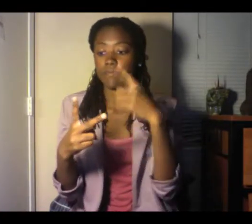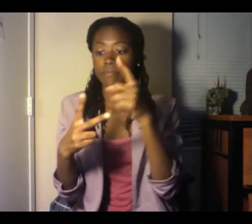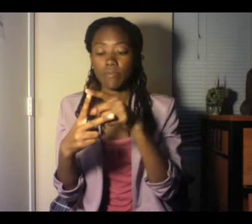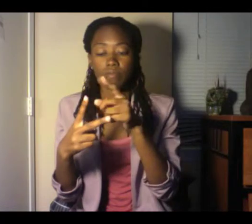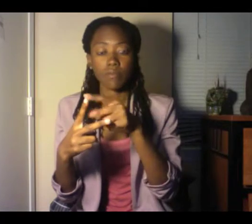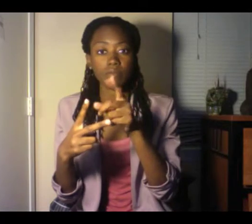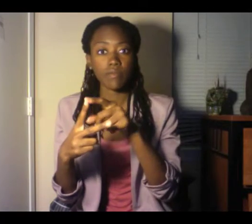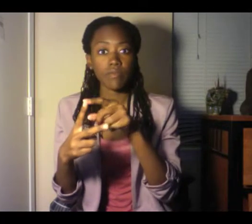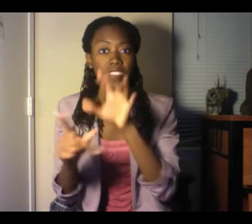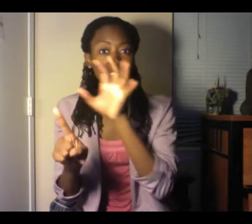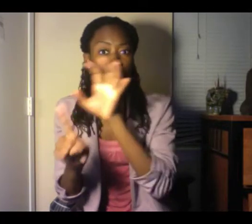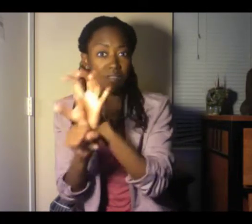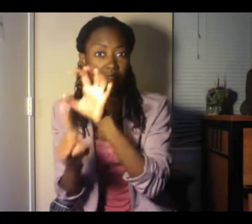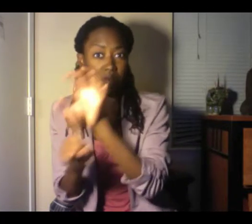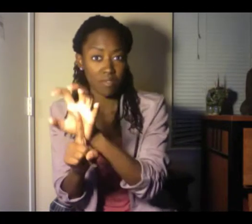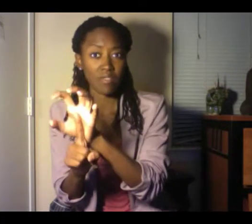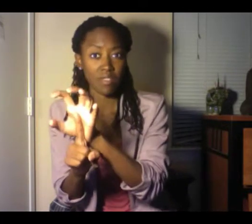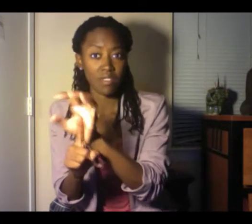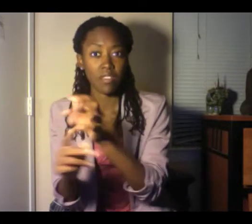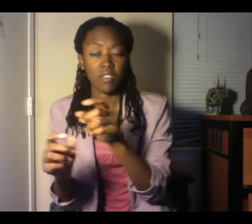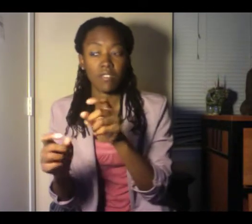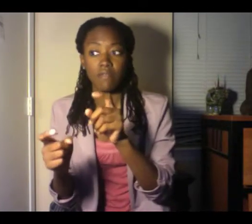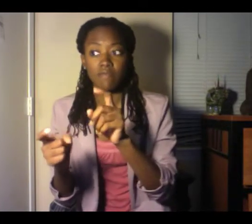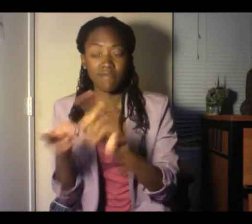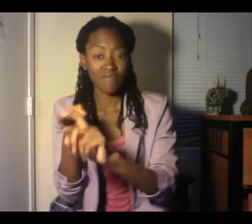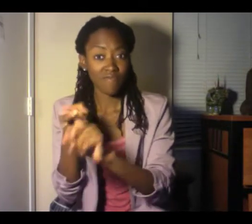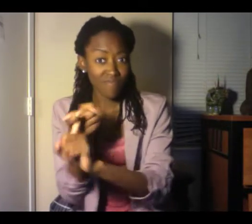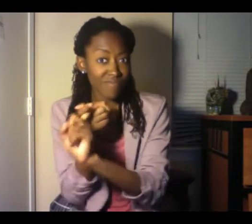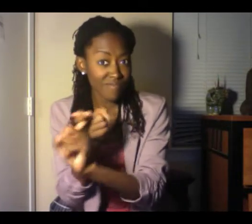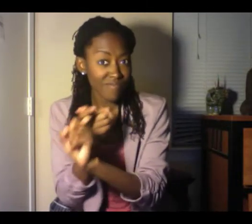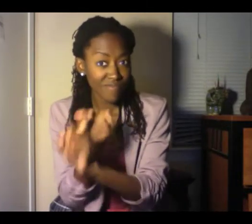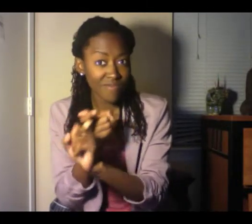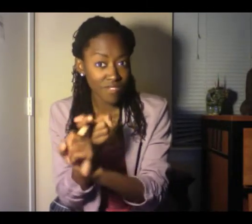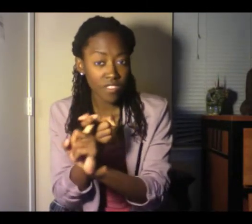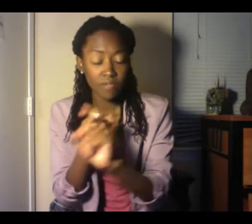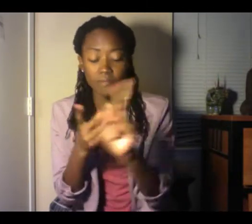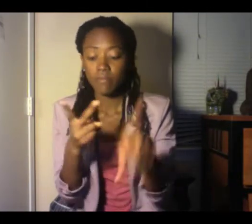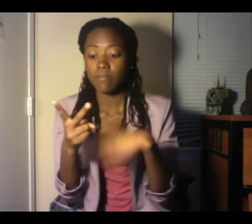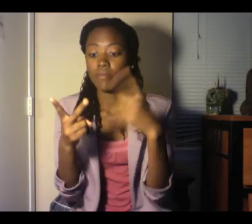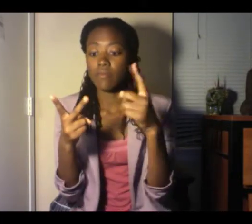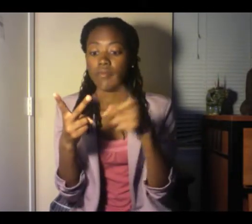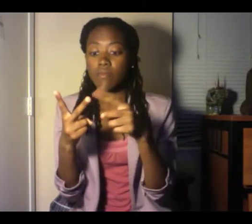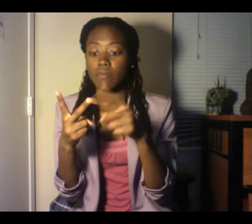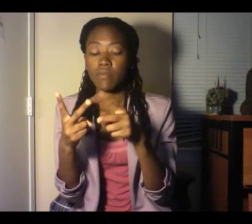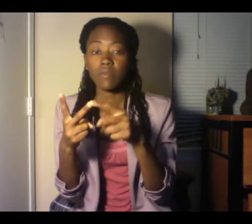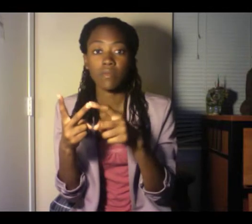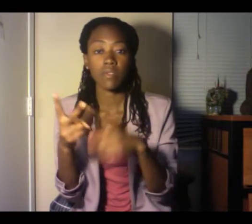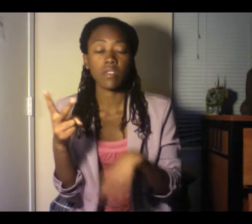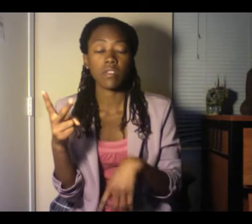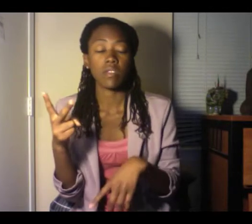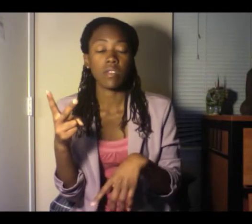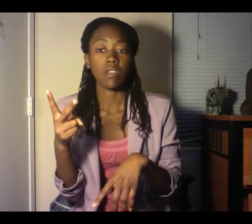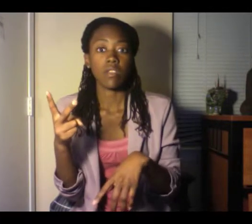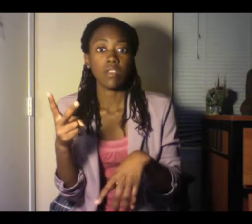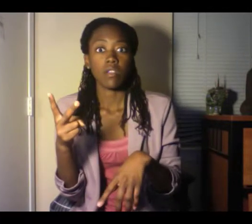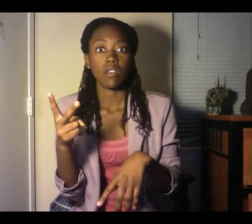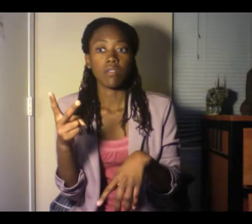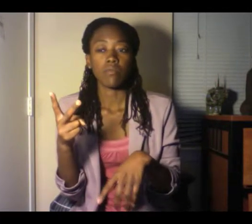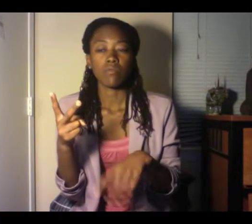occur when one is liked or accepted by one's peers, and close friendships or chumships that